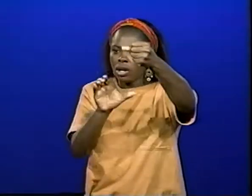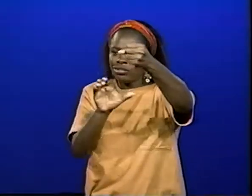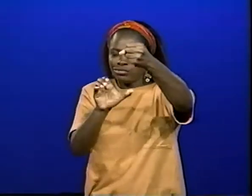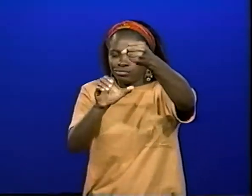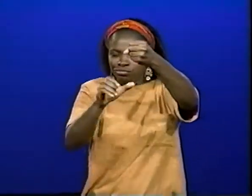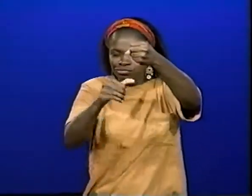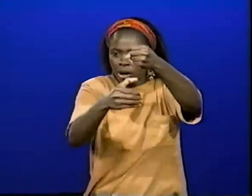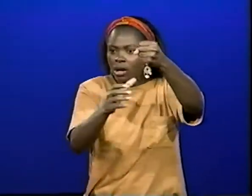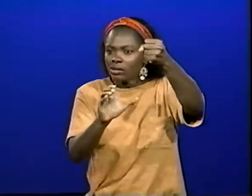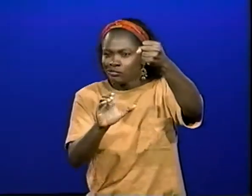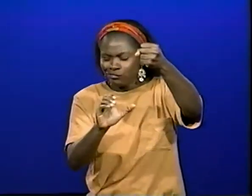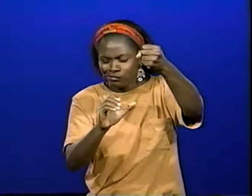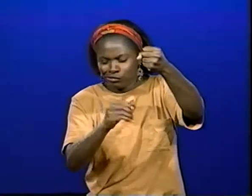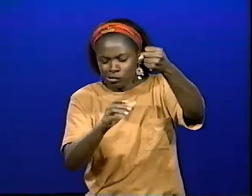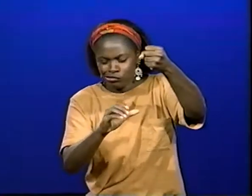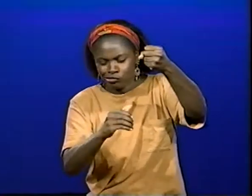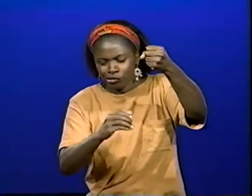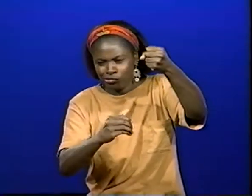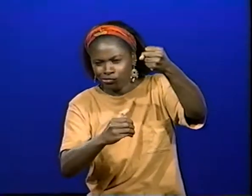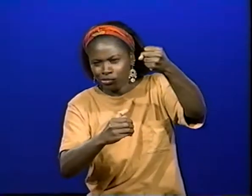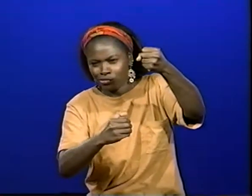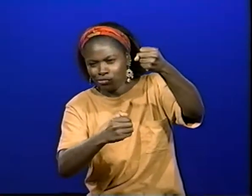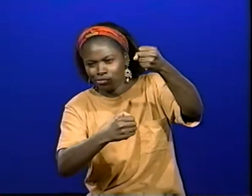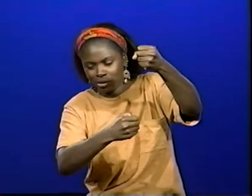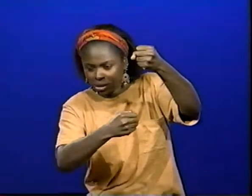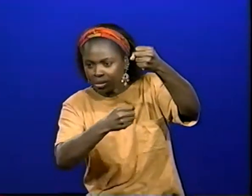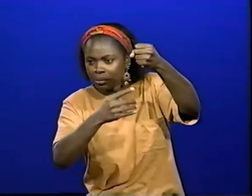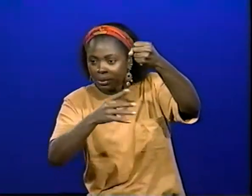together so that you can wring out all the juice into the bowl.